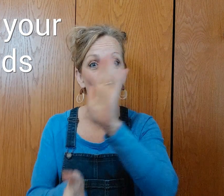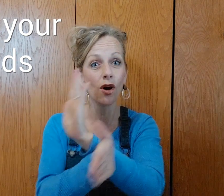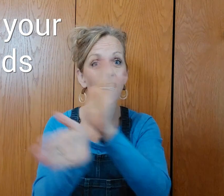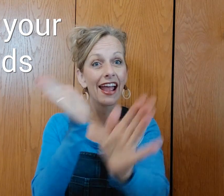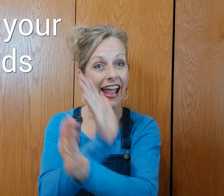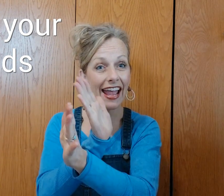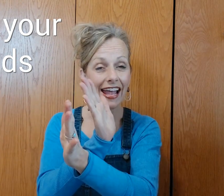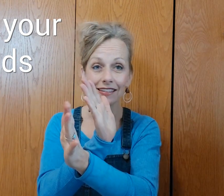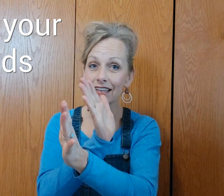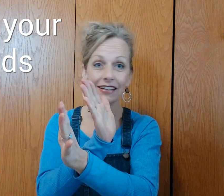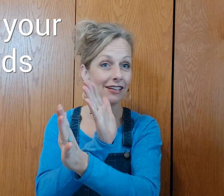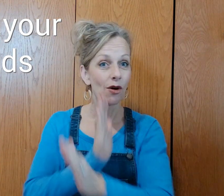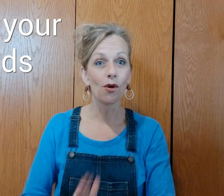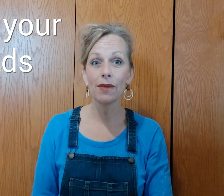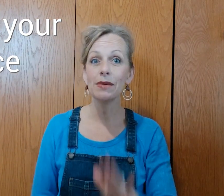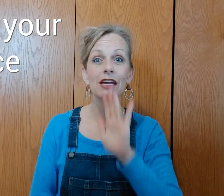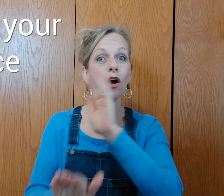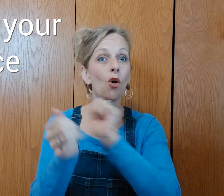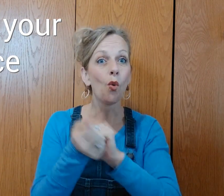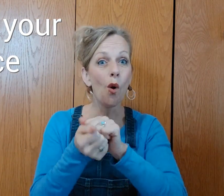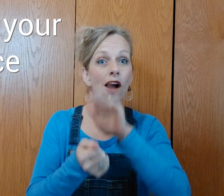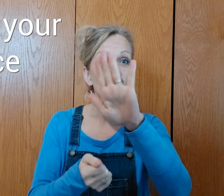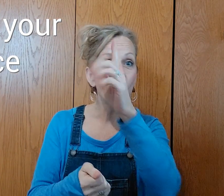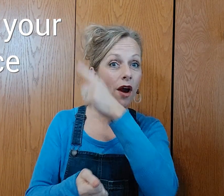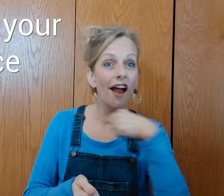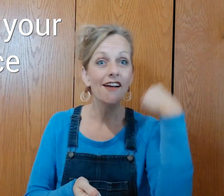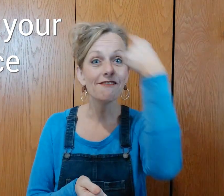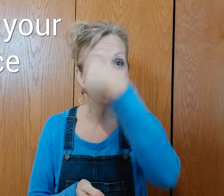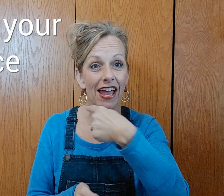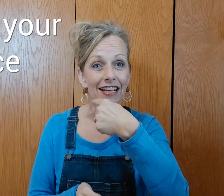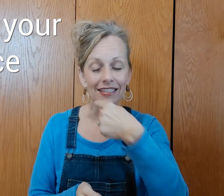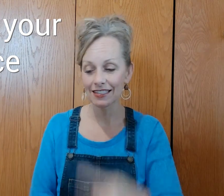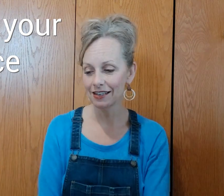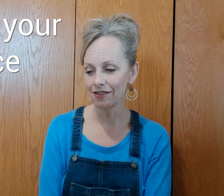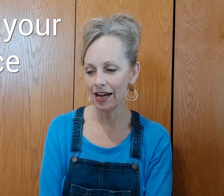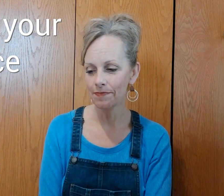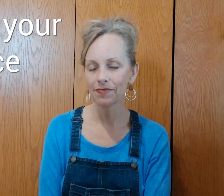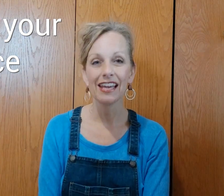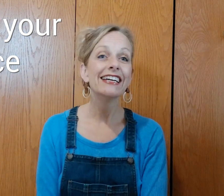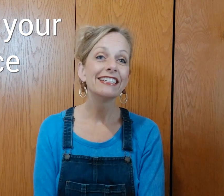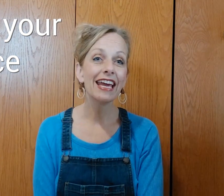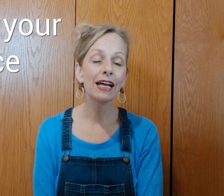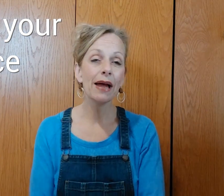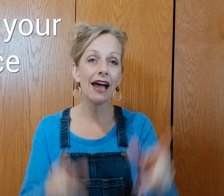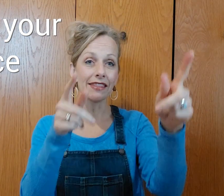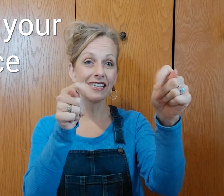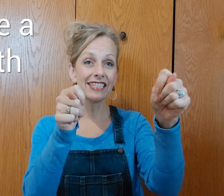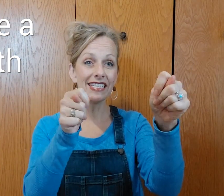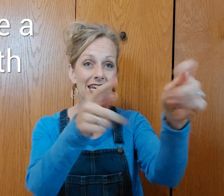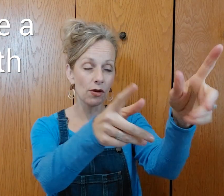your hands. Or maybe wash your face, right? Take a bath is a T. Remember,